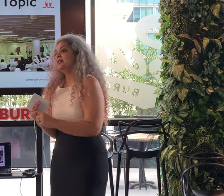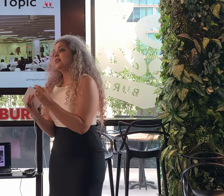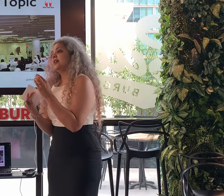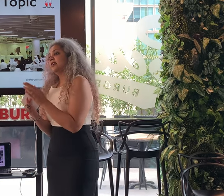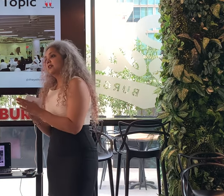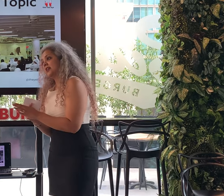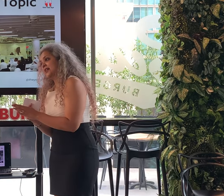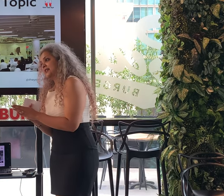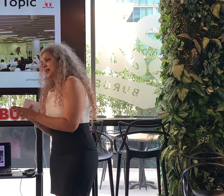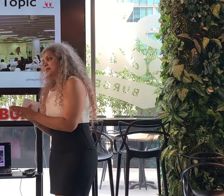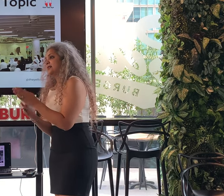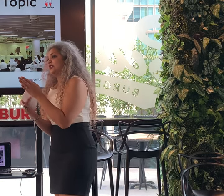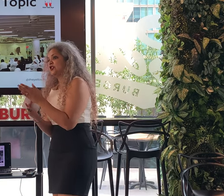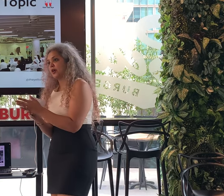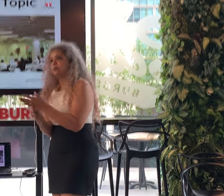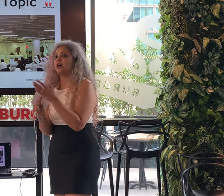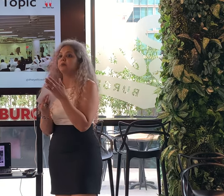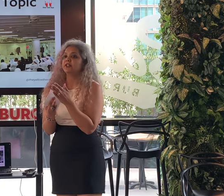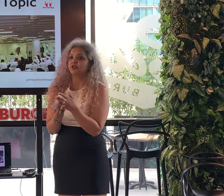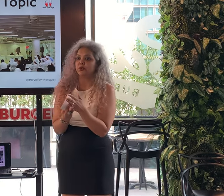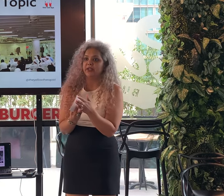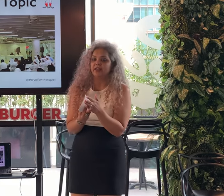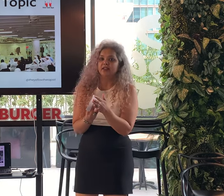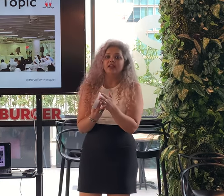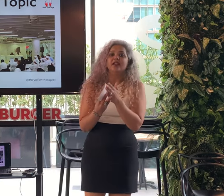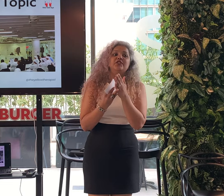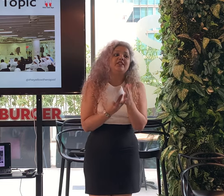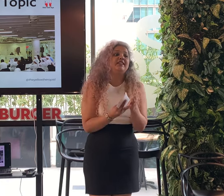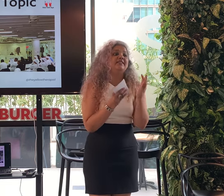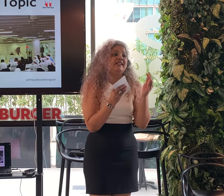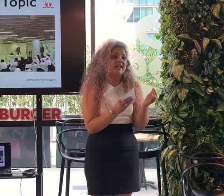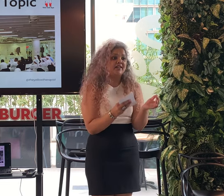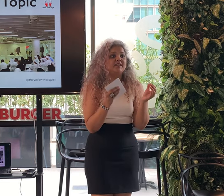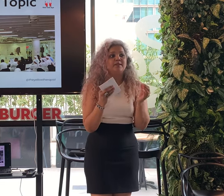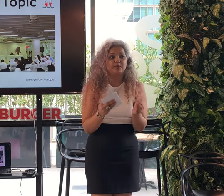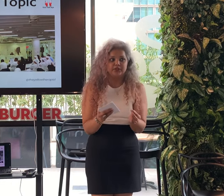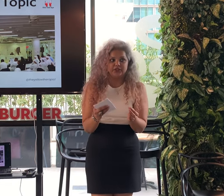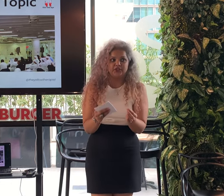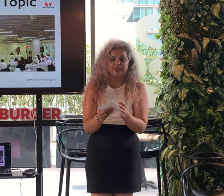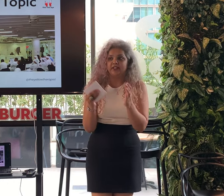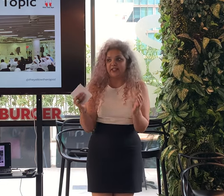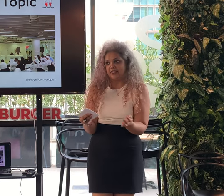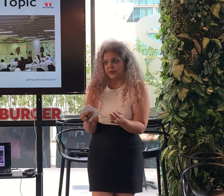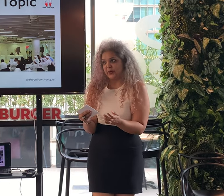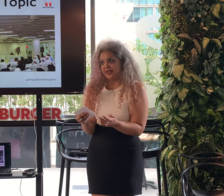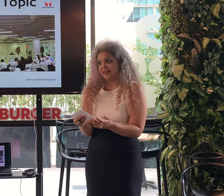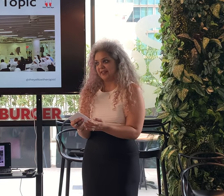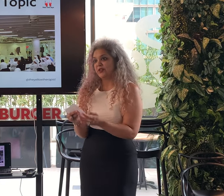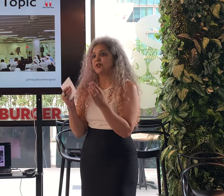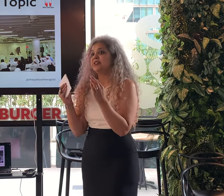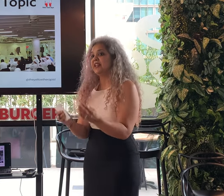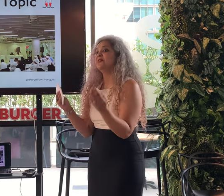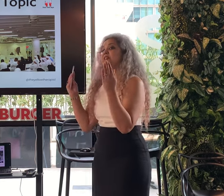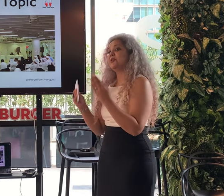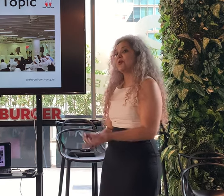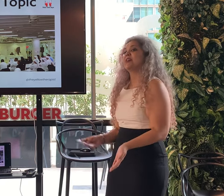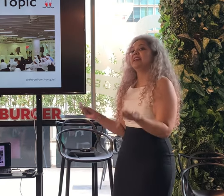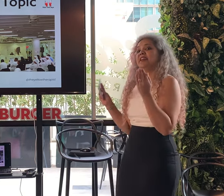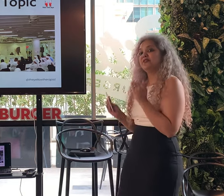Her Excellency Shama Madhrui. She is the youngest politician in UAE. So they were talking in